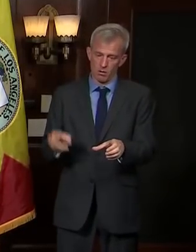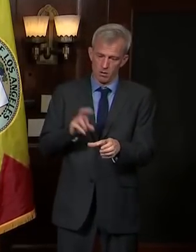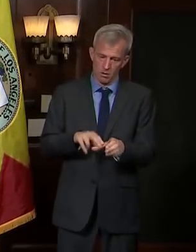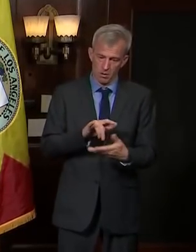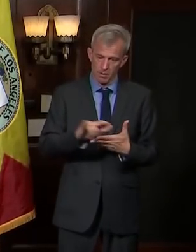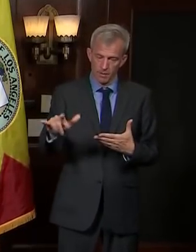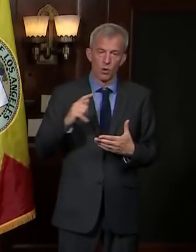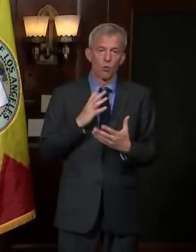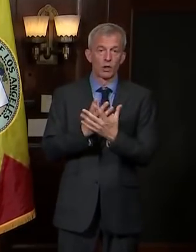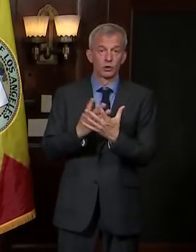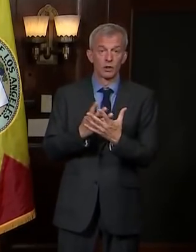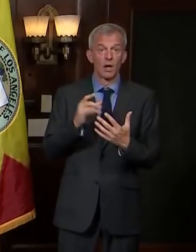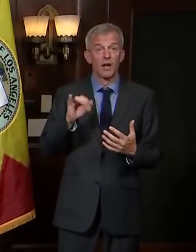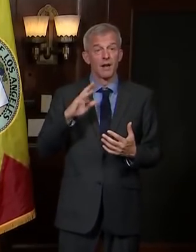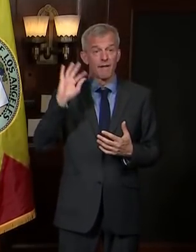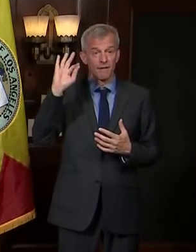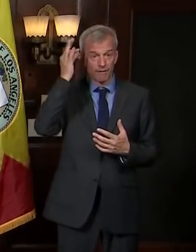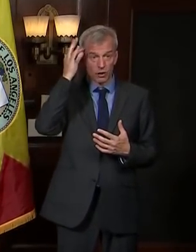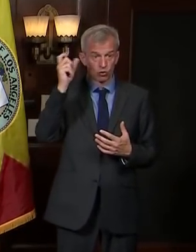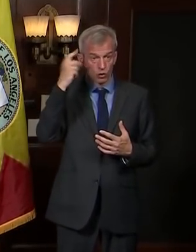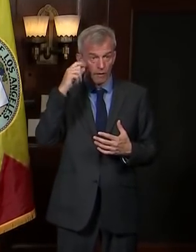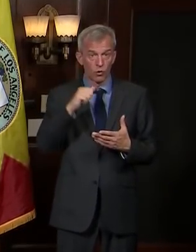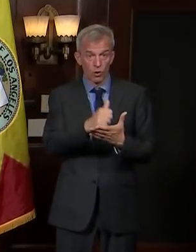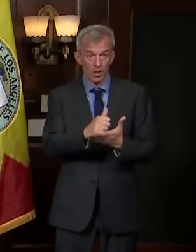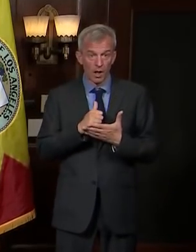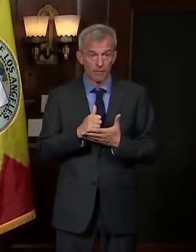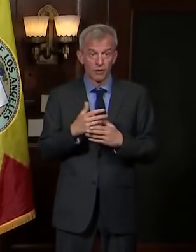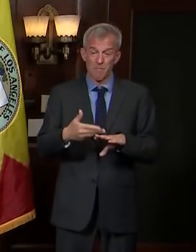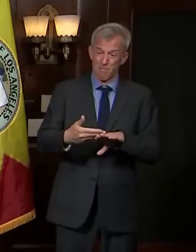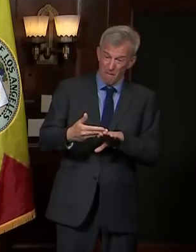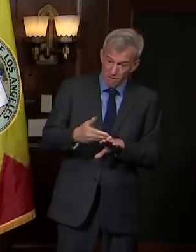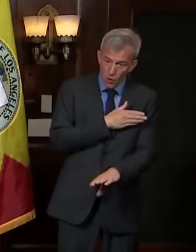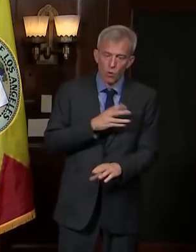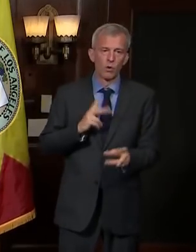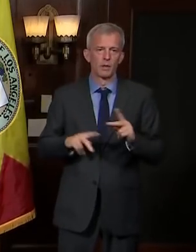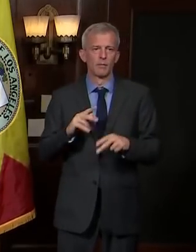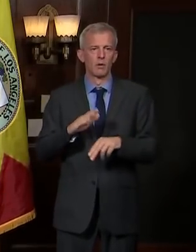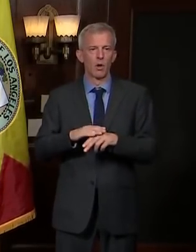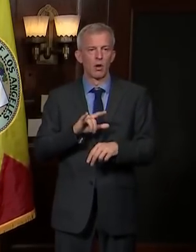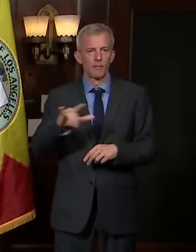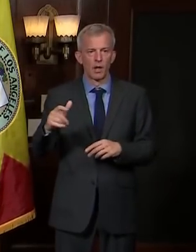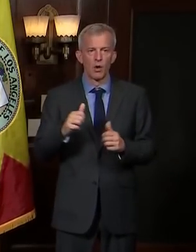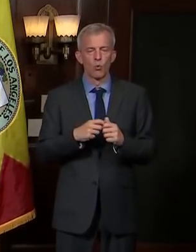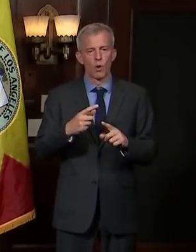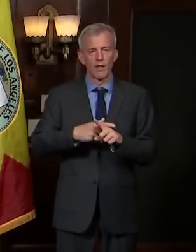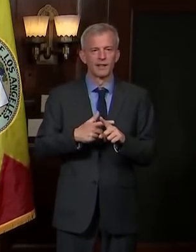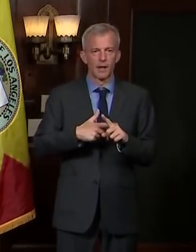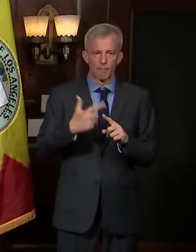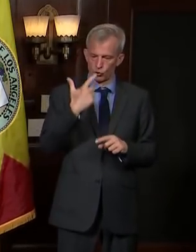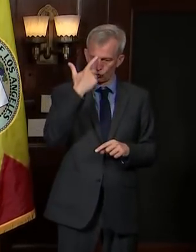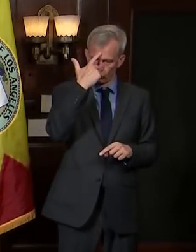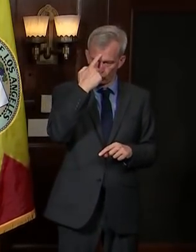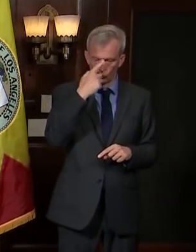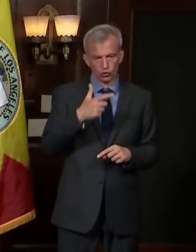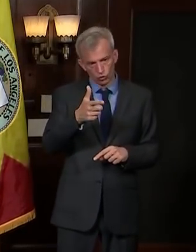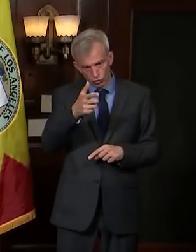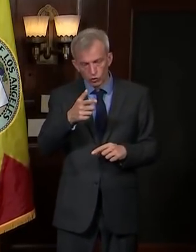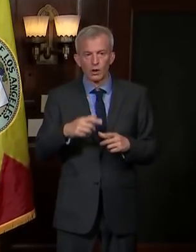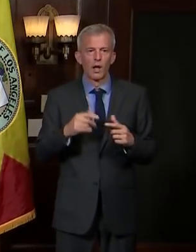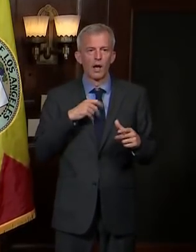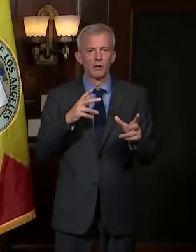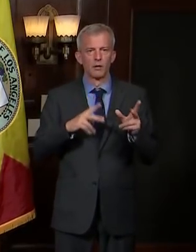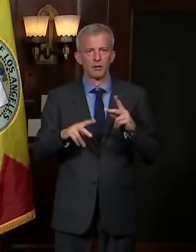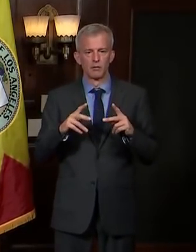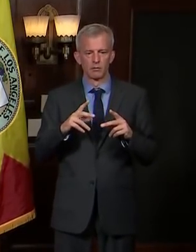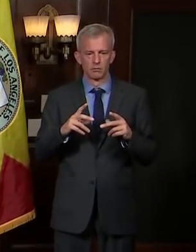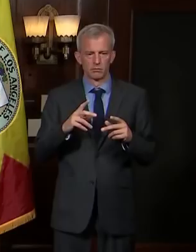federal government could help us in all of our airports do that before people get on planes with temperature guns and doing that as people get off of them,